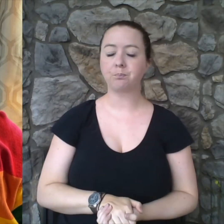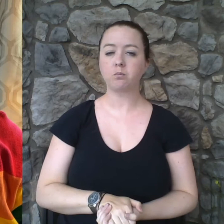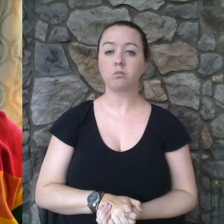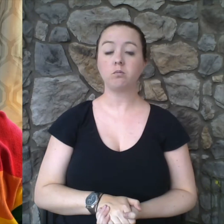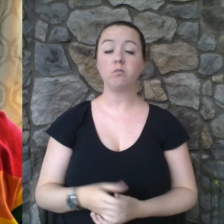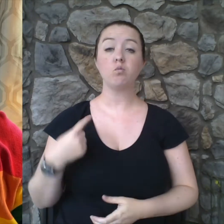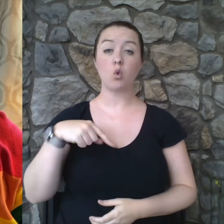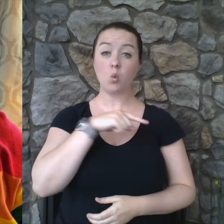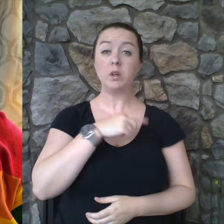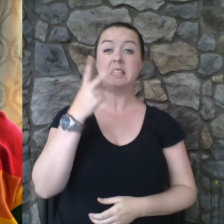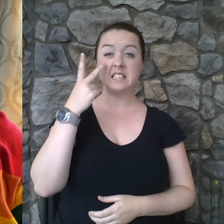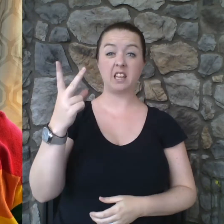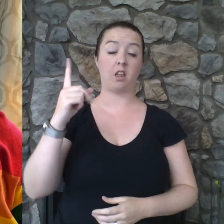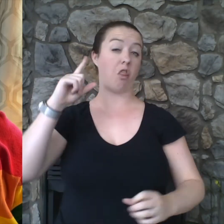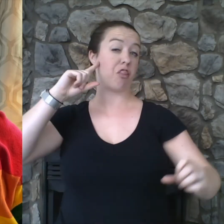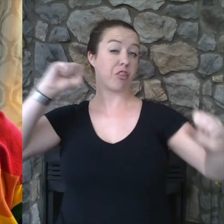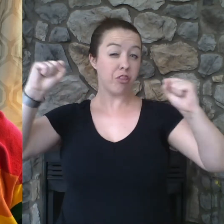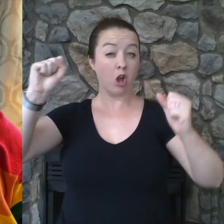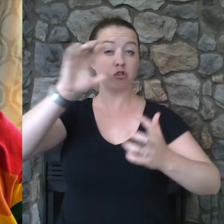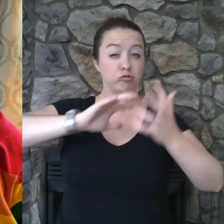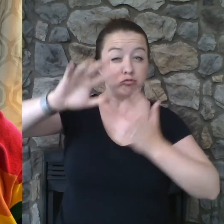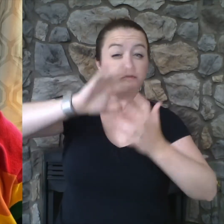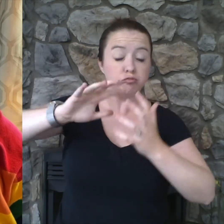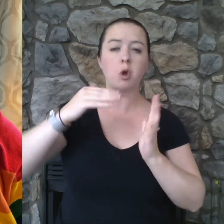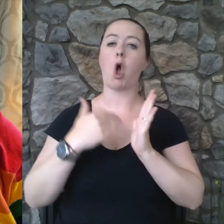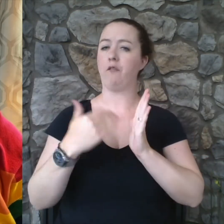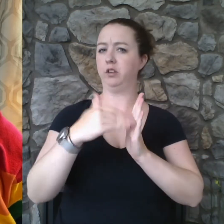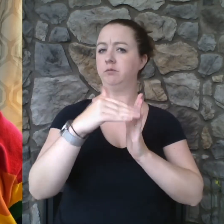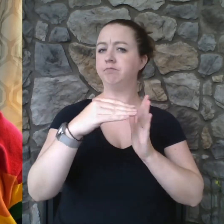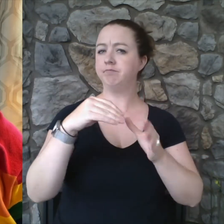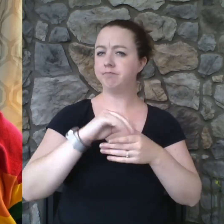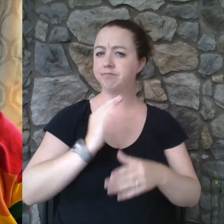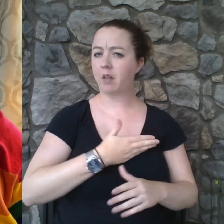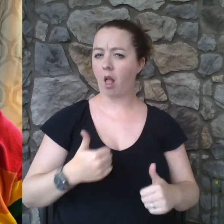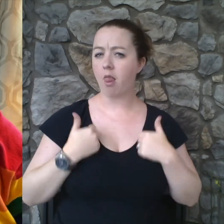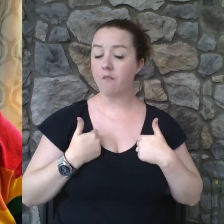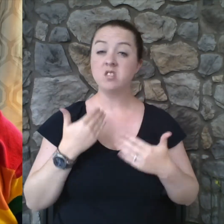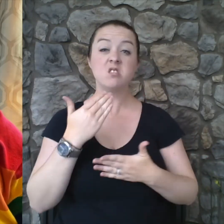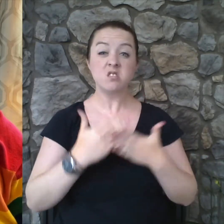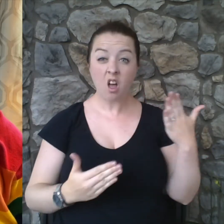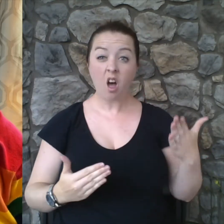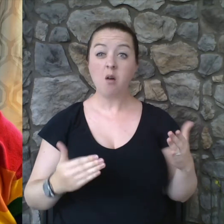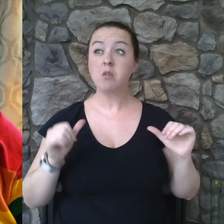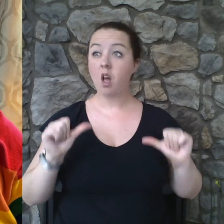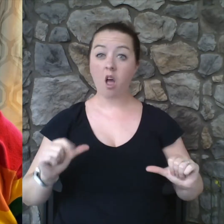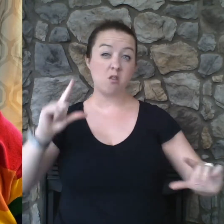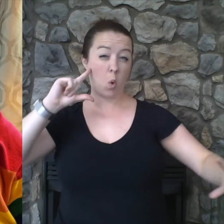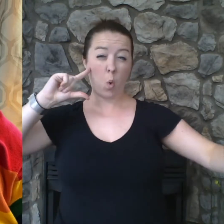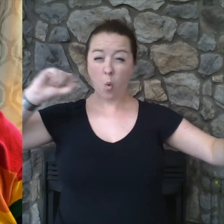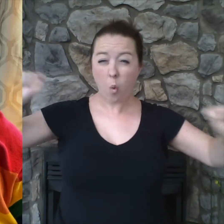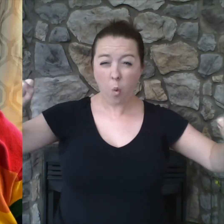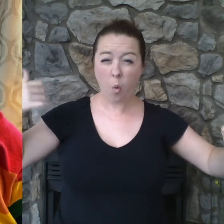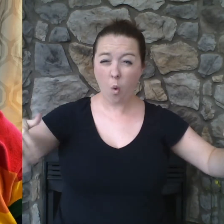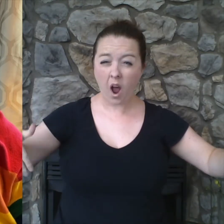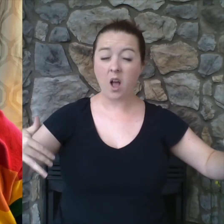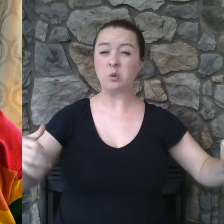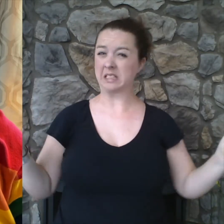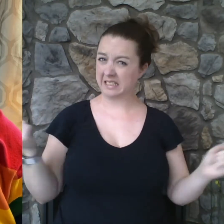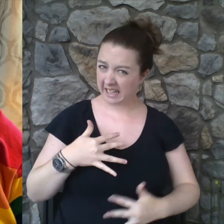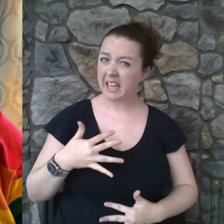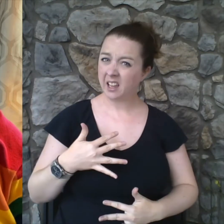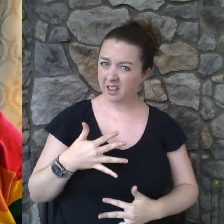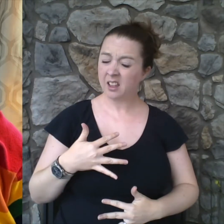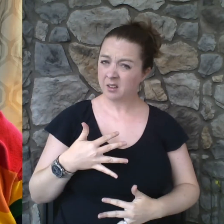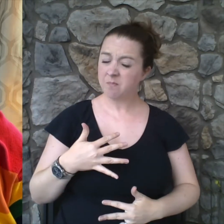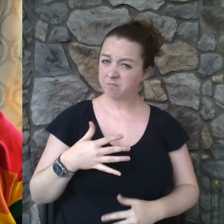We see thunderstorms a lot in our lives. Some of them can be very loud and very scary,